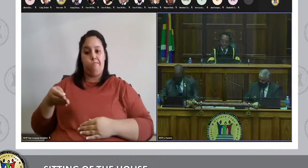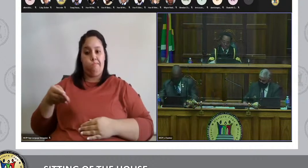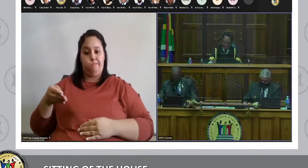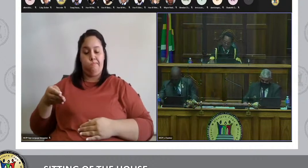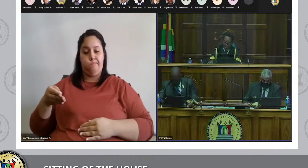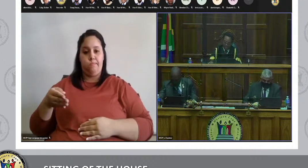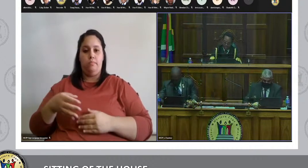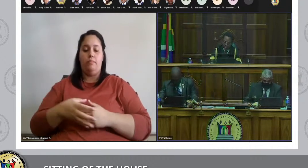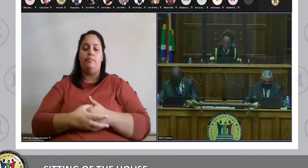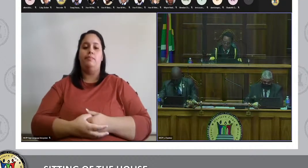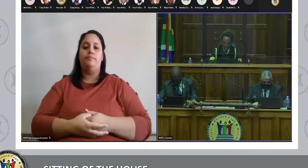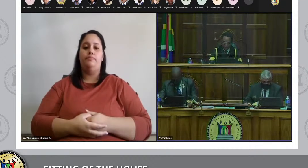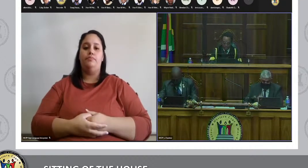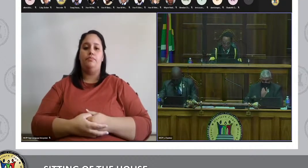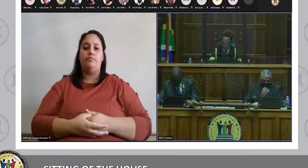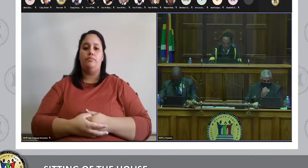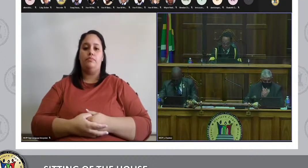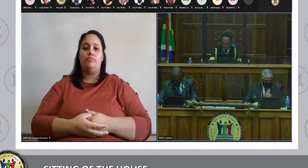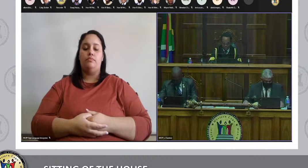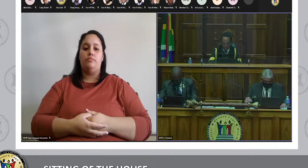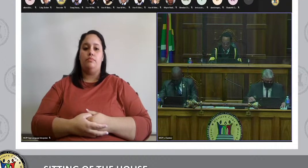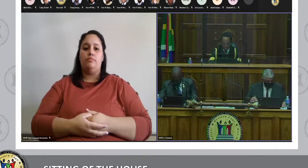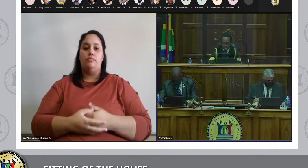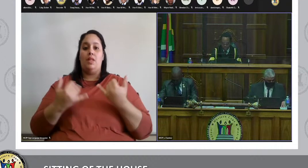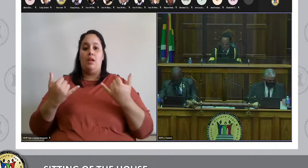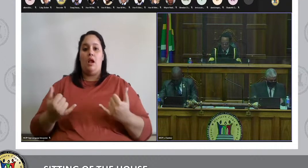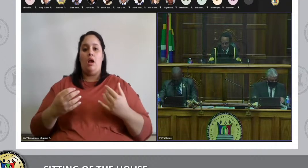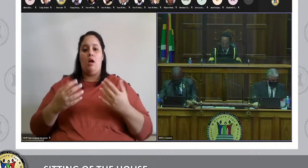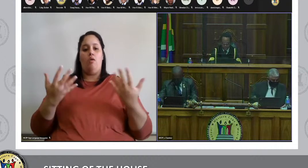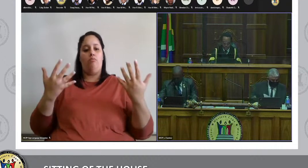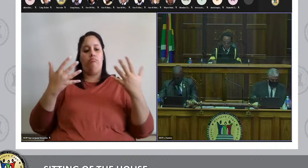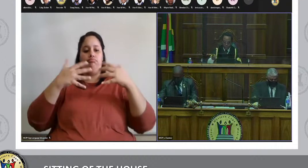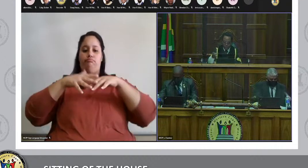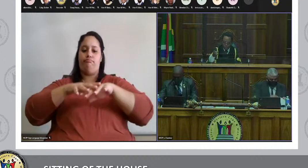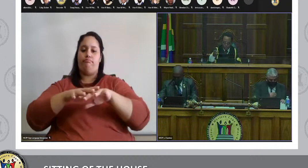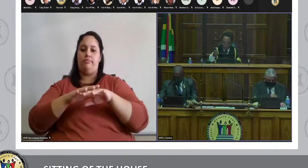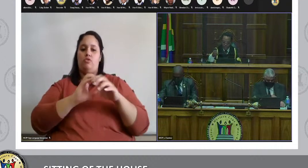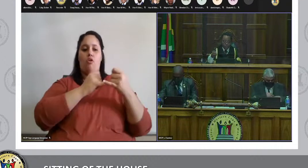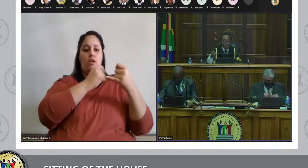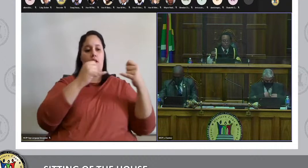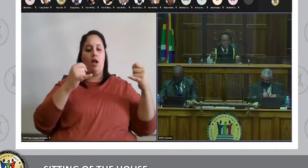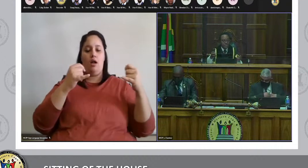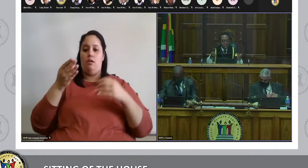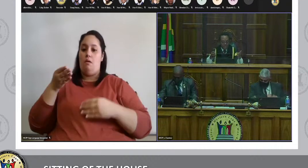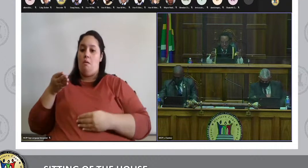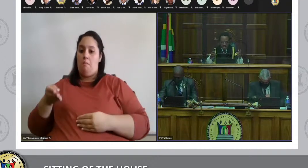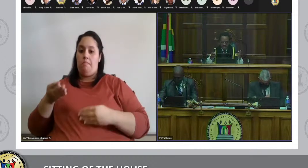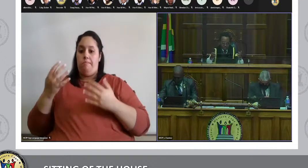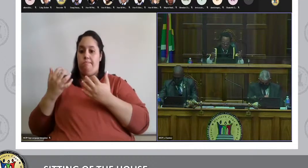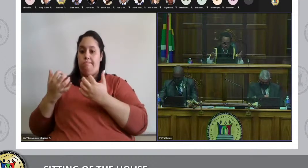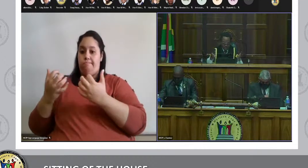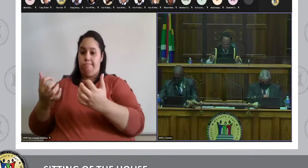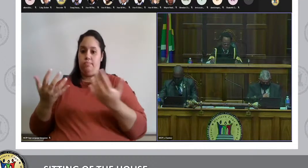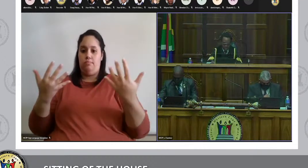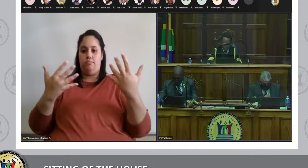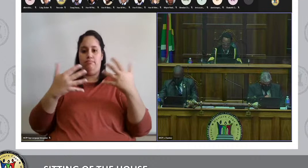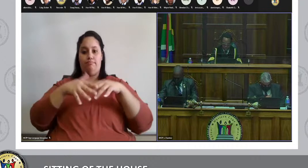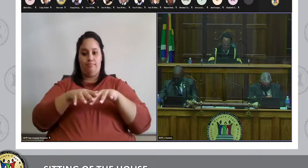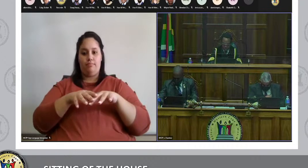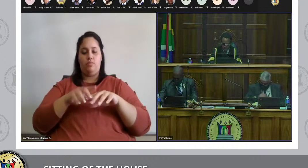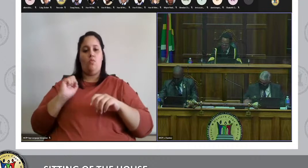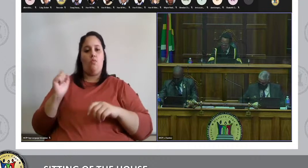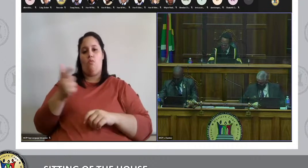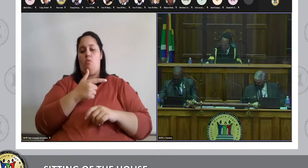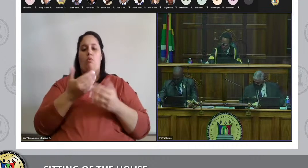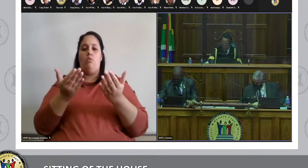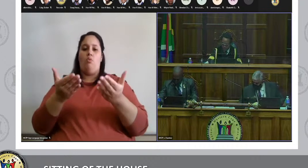here in the hybrid venue here in the chamber. You are welcome this afternoon, and thank